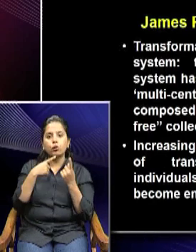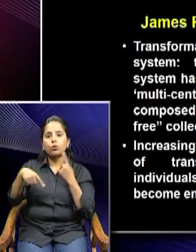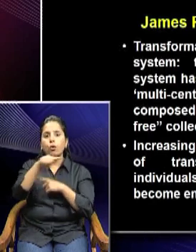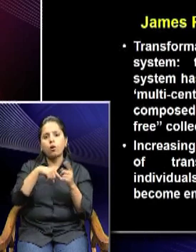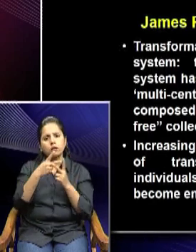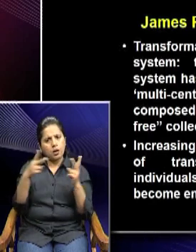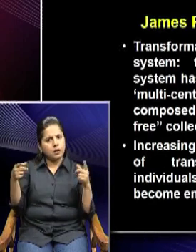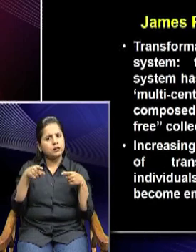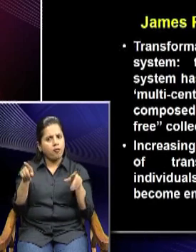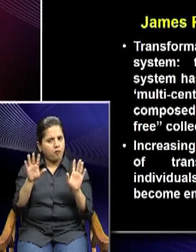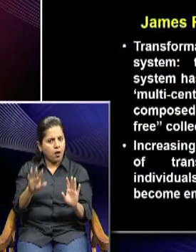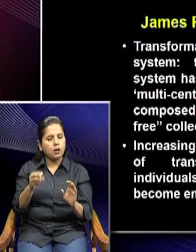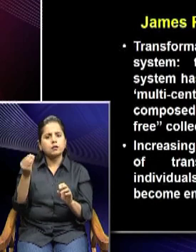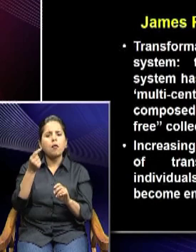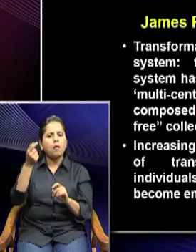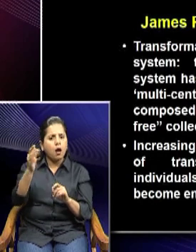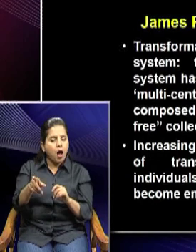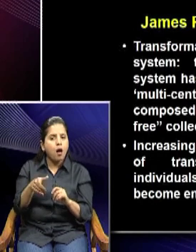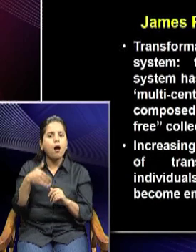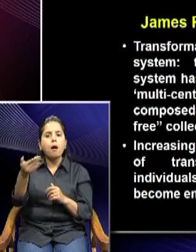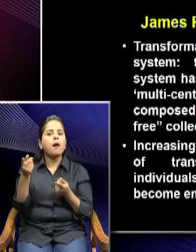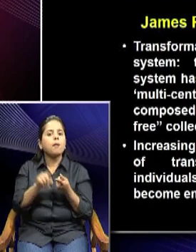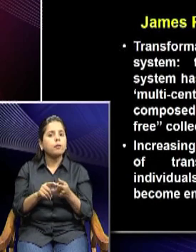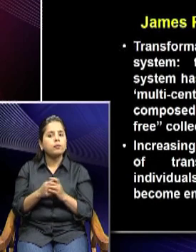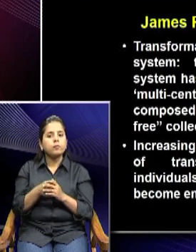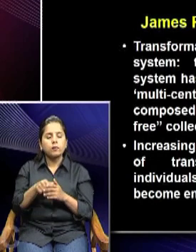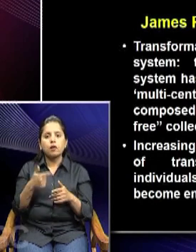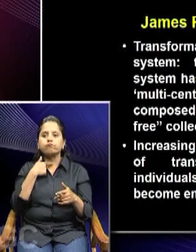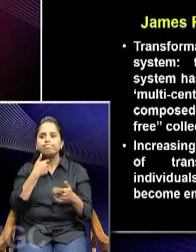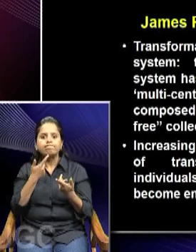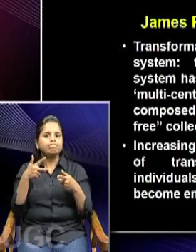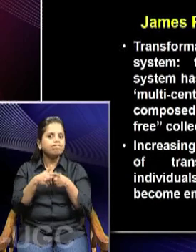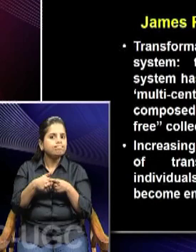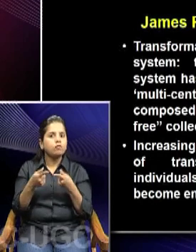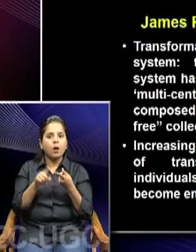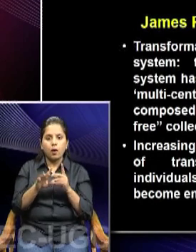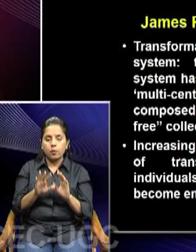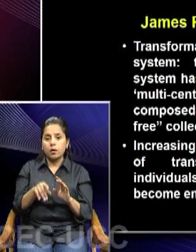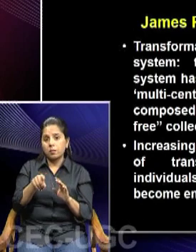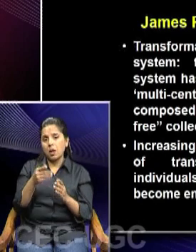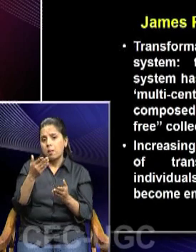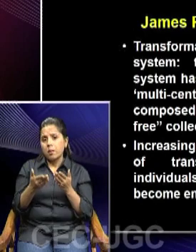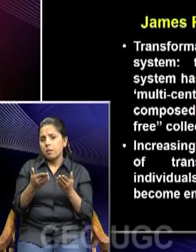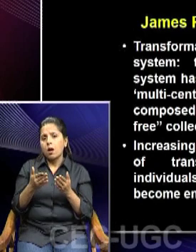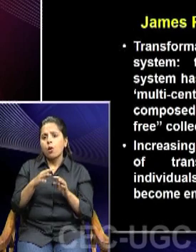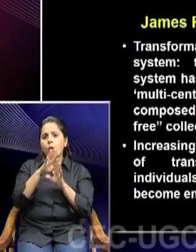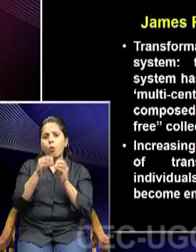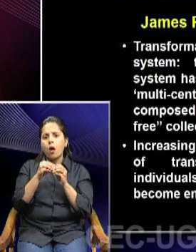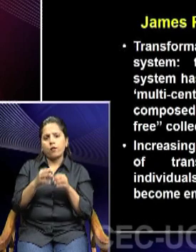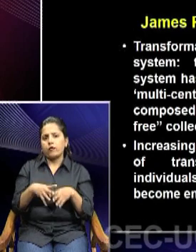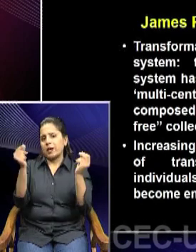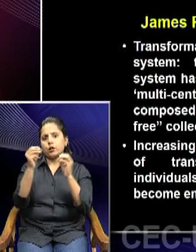each other and sometimes leads to conflict. Now, this may not totally go